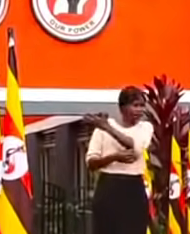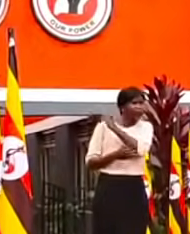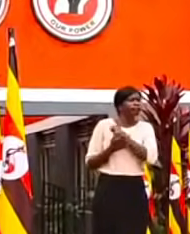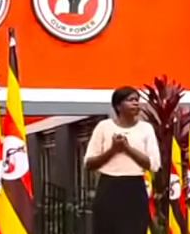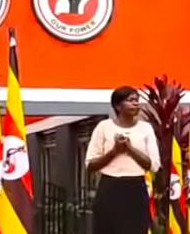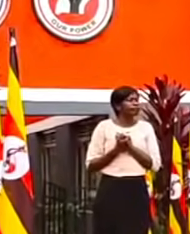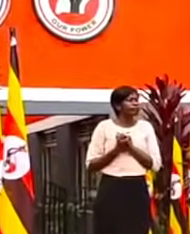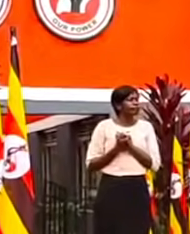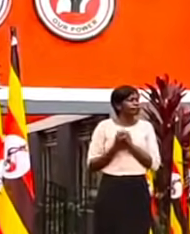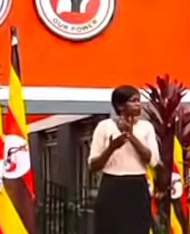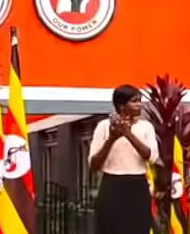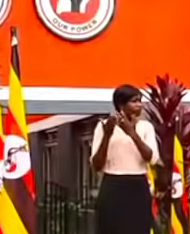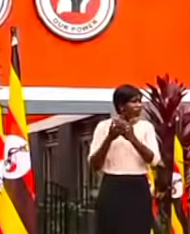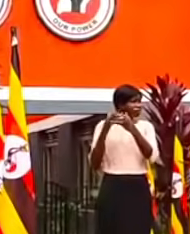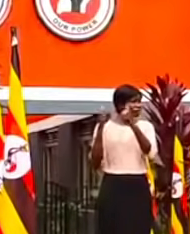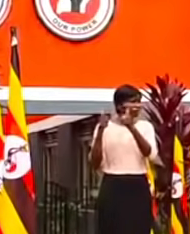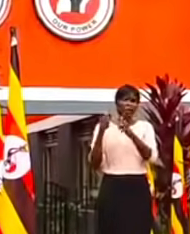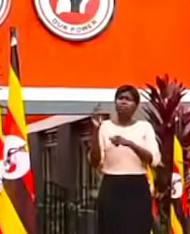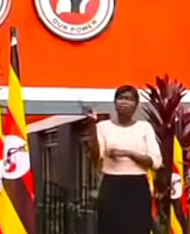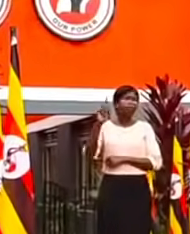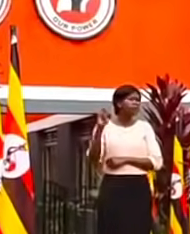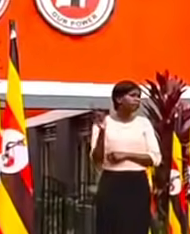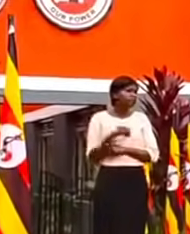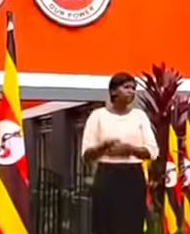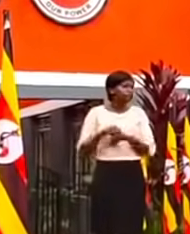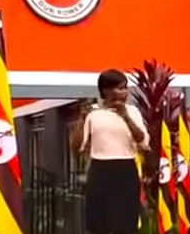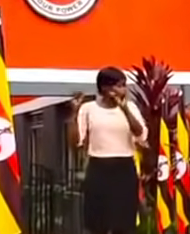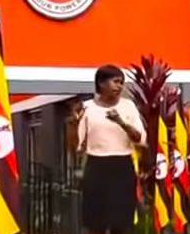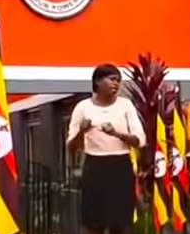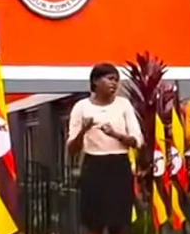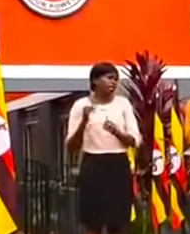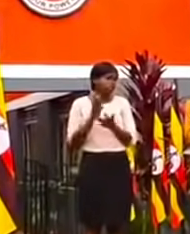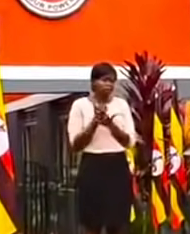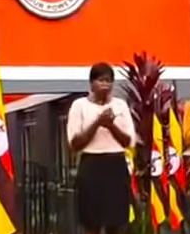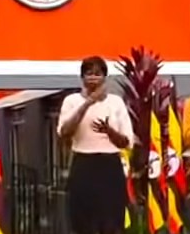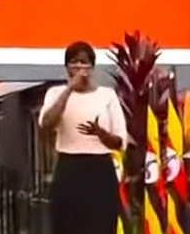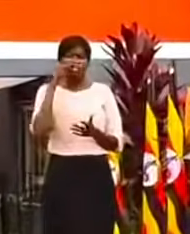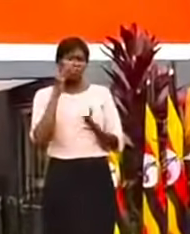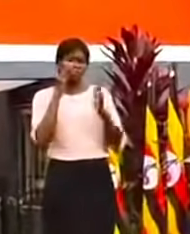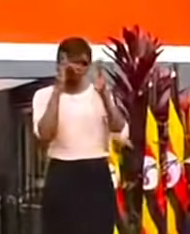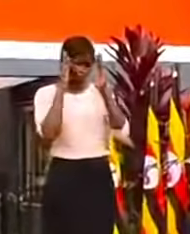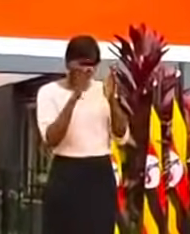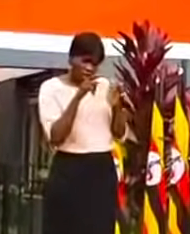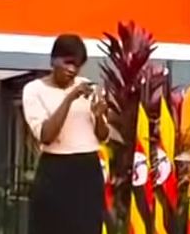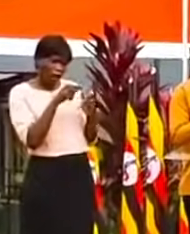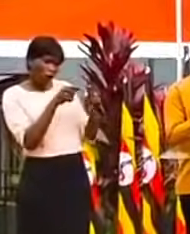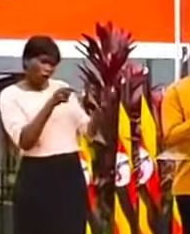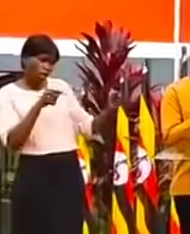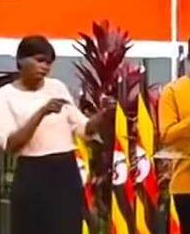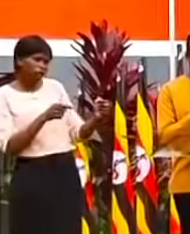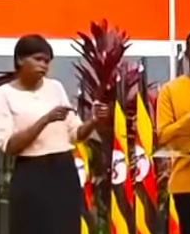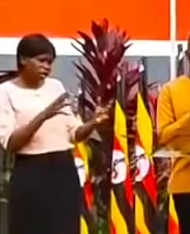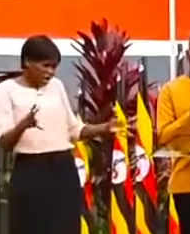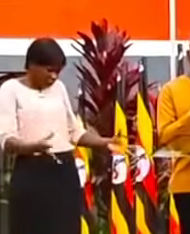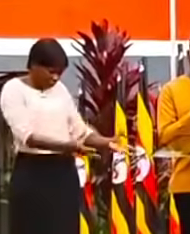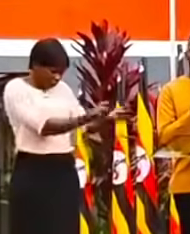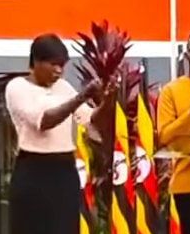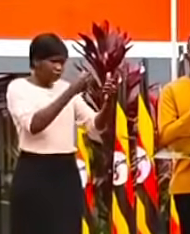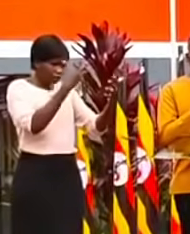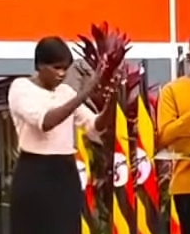treated. Because that's the target of Mr. Museveni. Those who are opposed to him, let's go after them. Arrest you, keep you